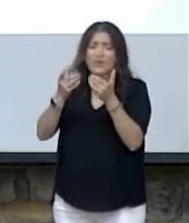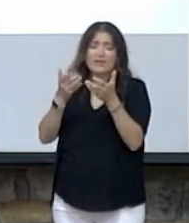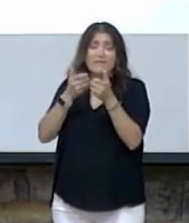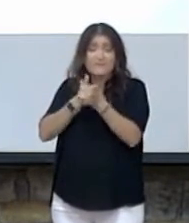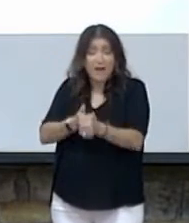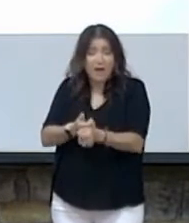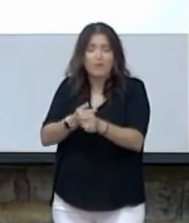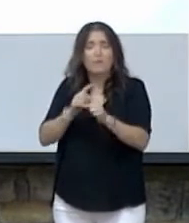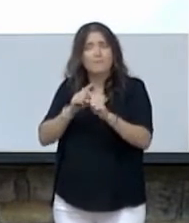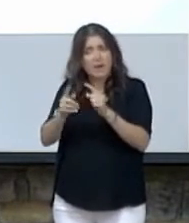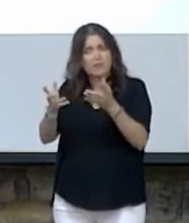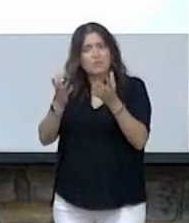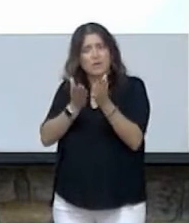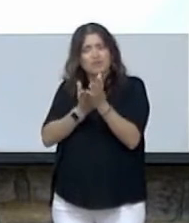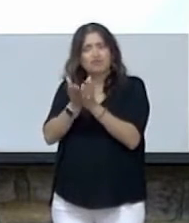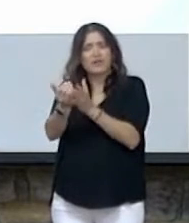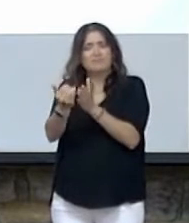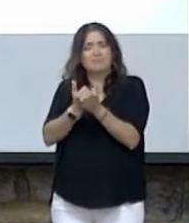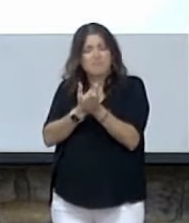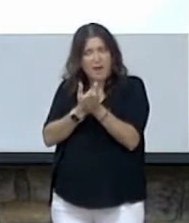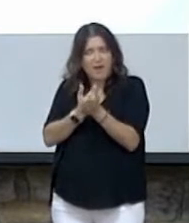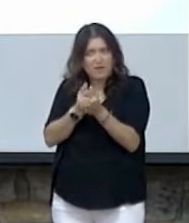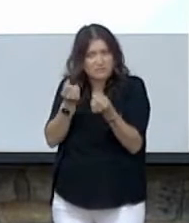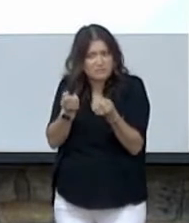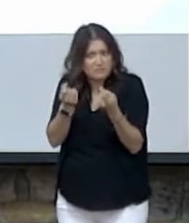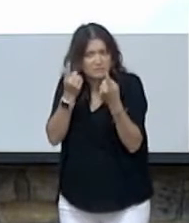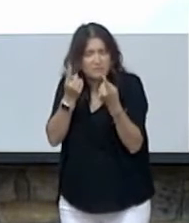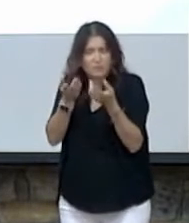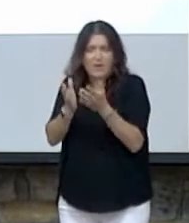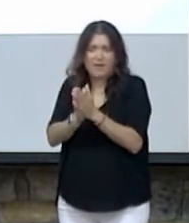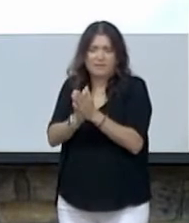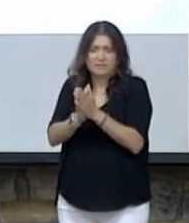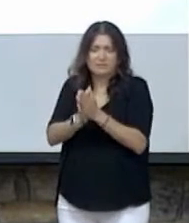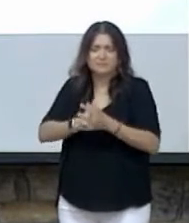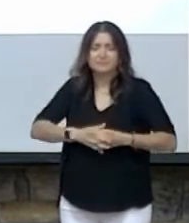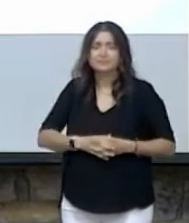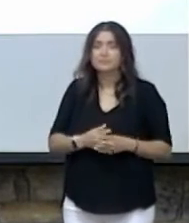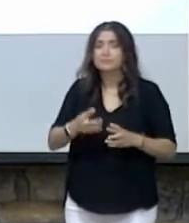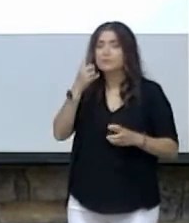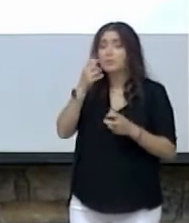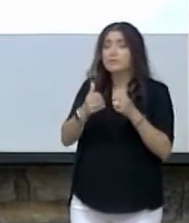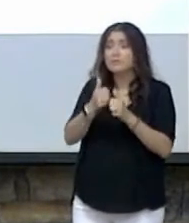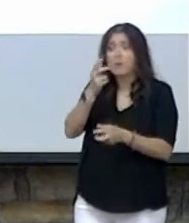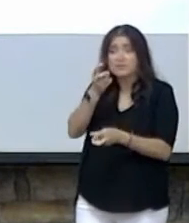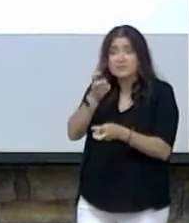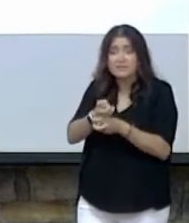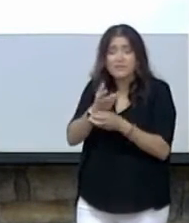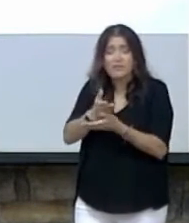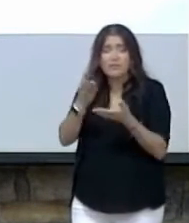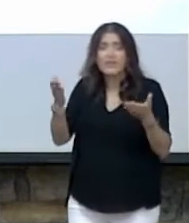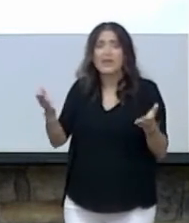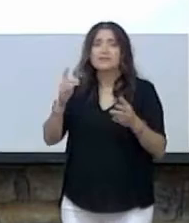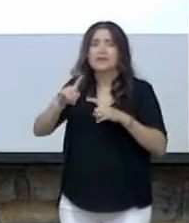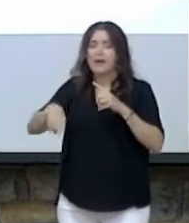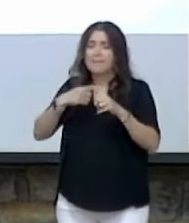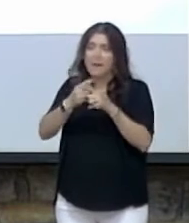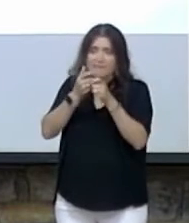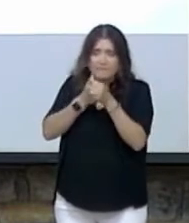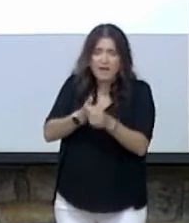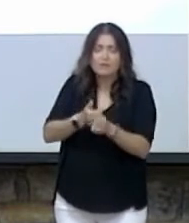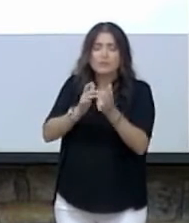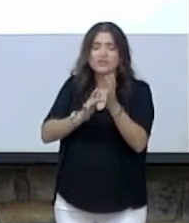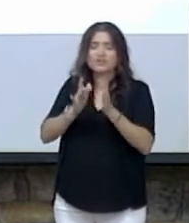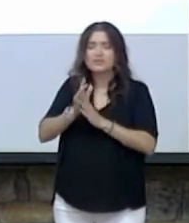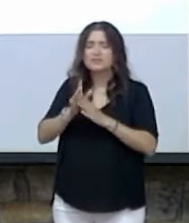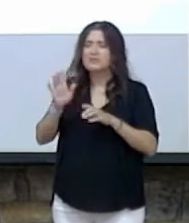wants to be transparent about what he's asking of people. And one of the most difficult things for people when it comes to following Jesus